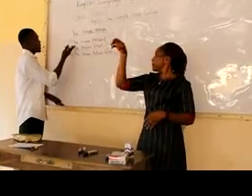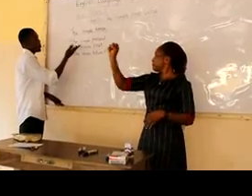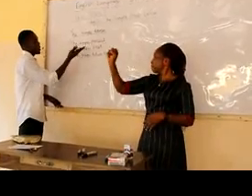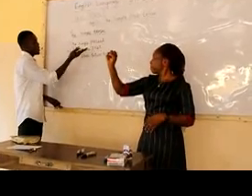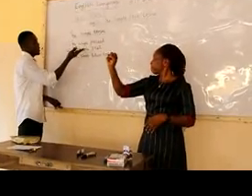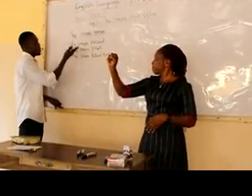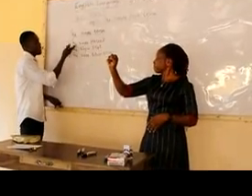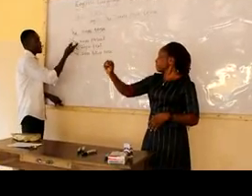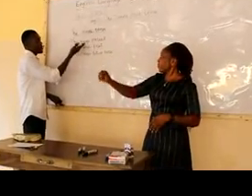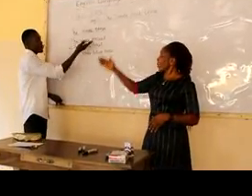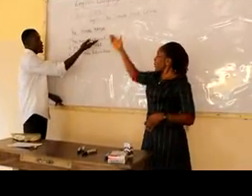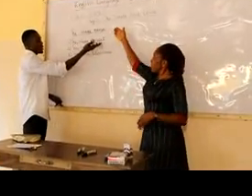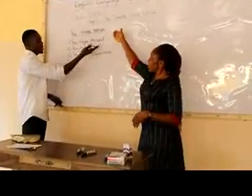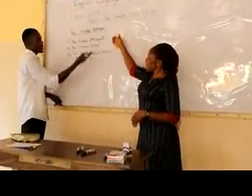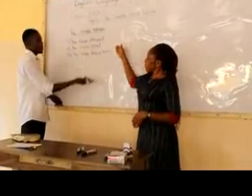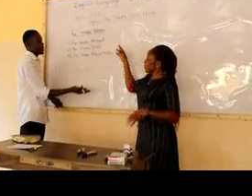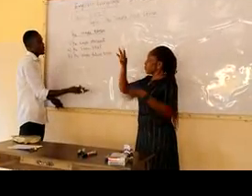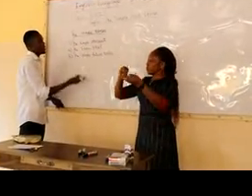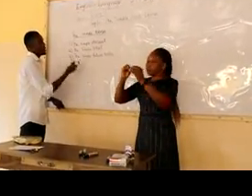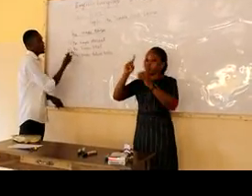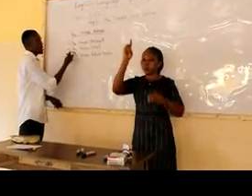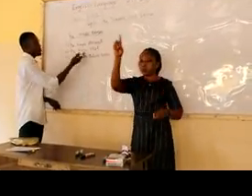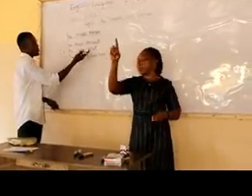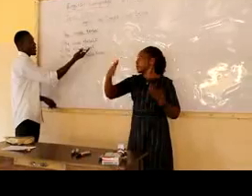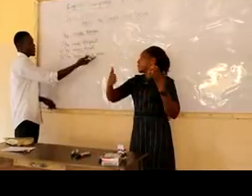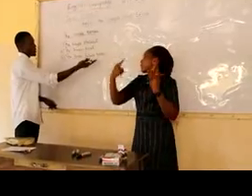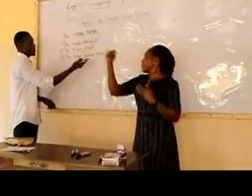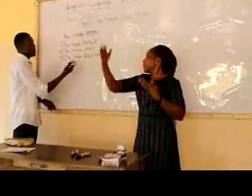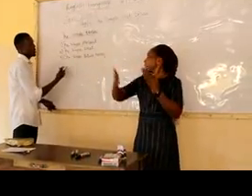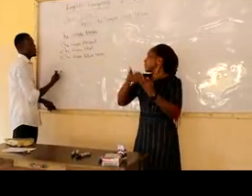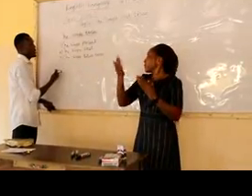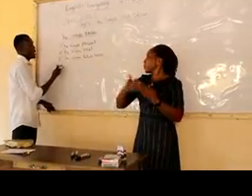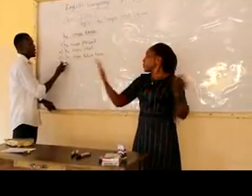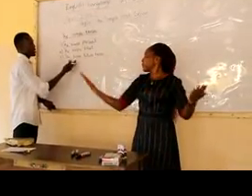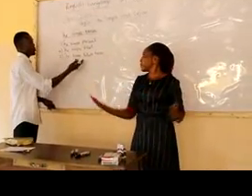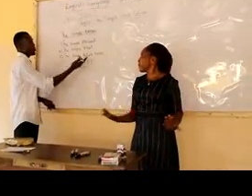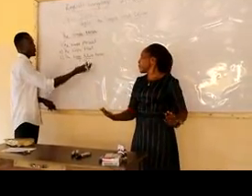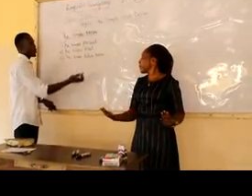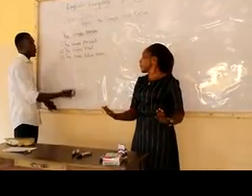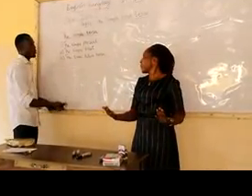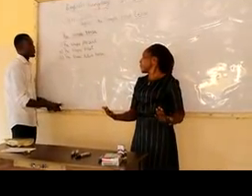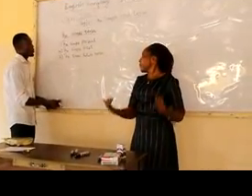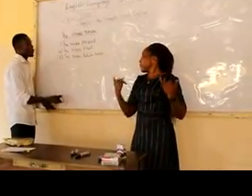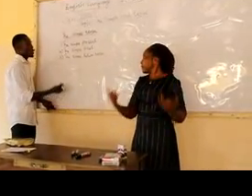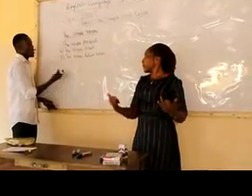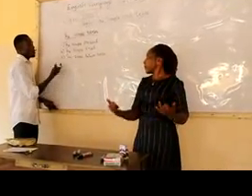and under the simple tenses we have the simple present, the simple past, and the simple